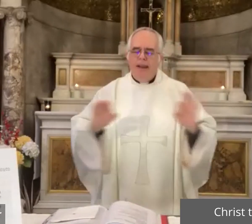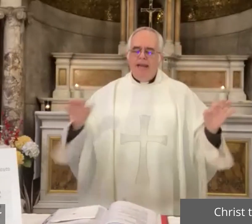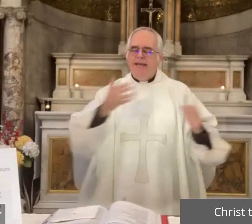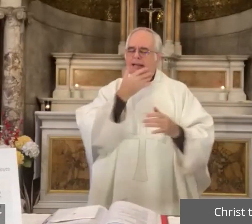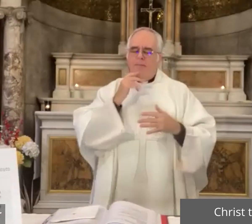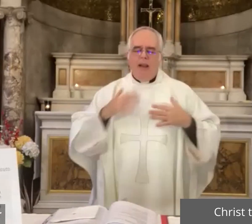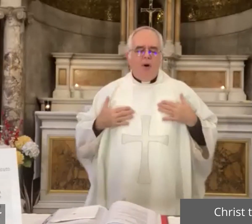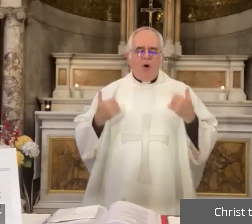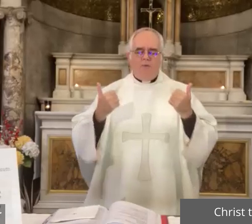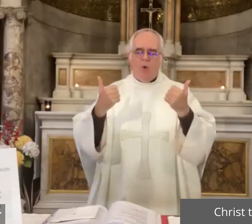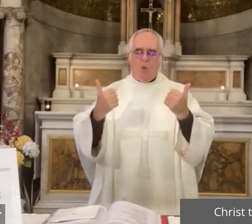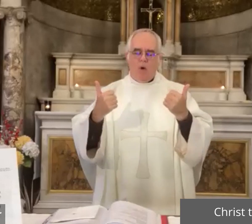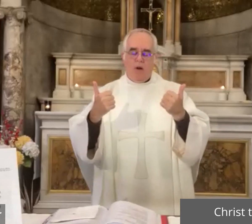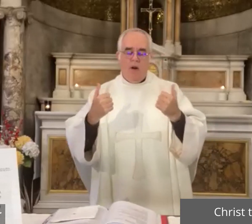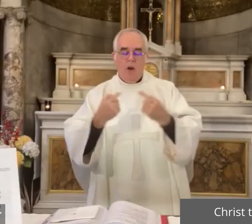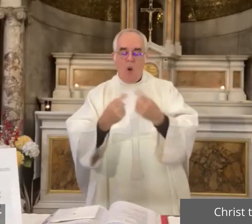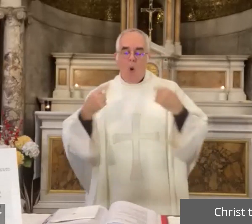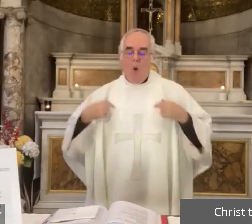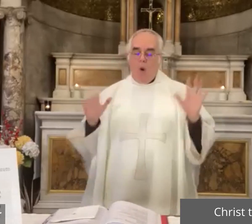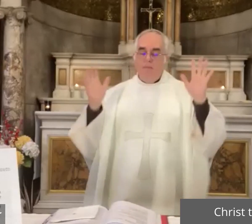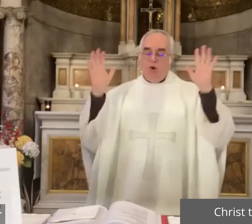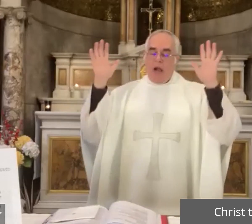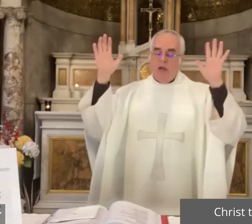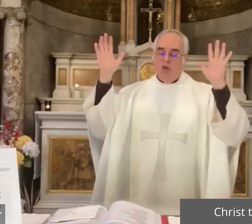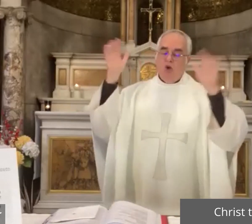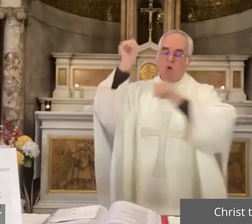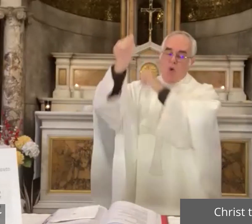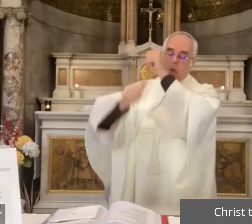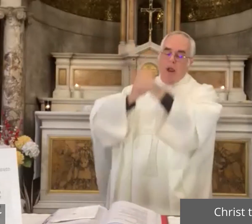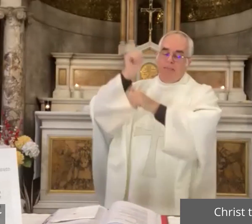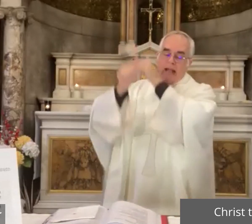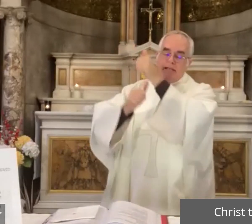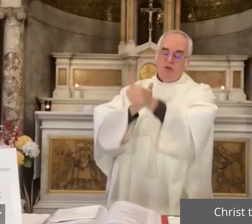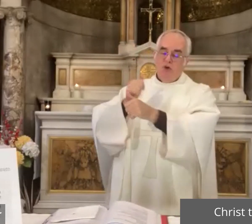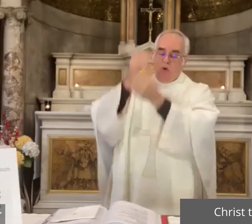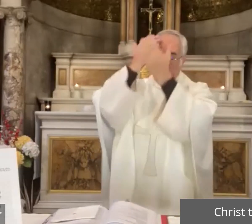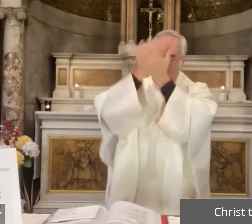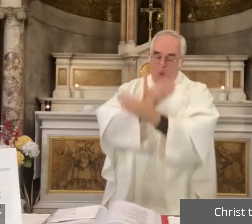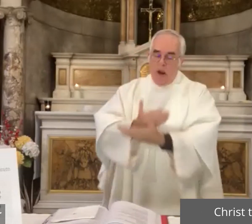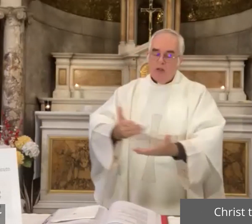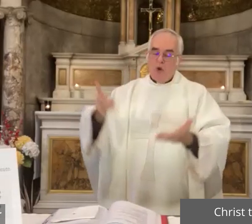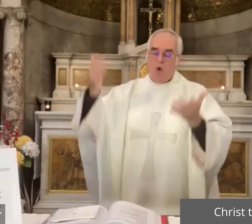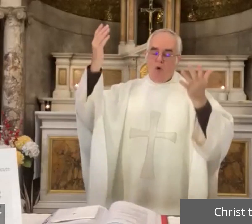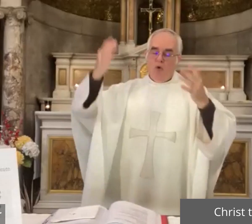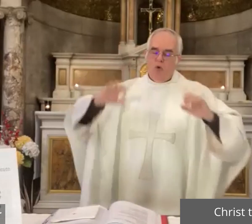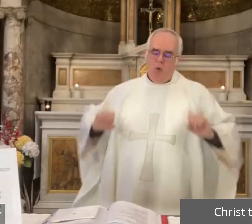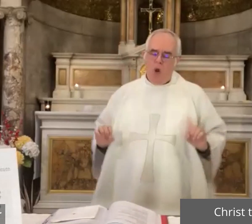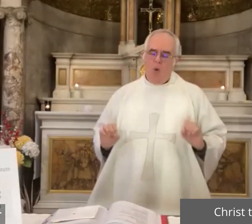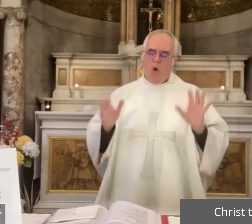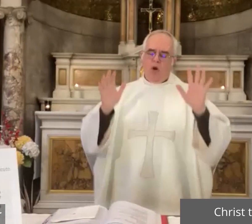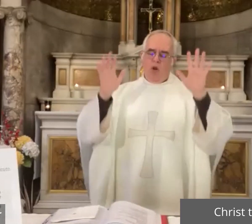earth peace to people of good will. We praise you, we bless you, we adore